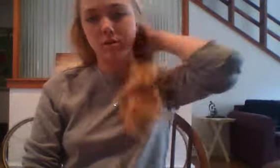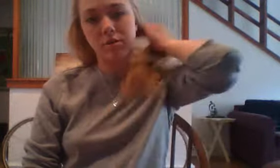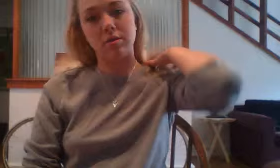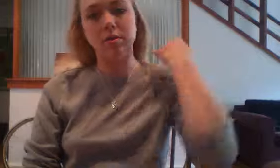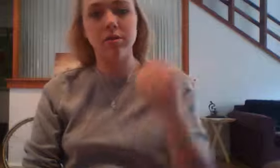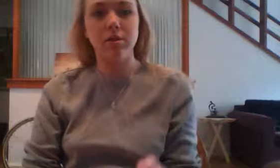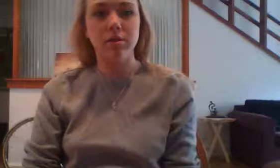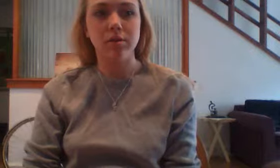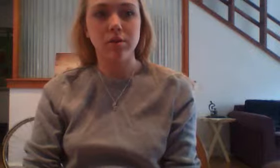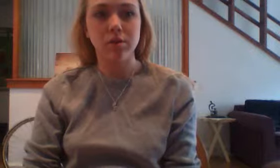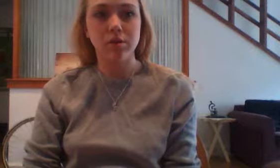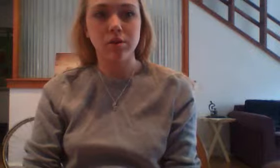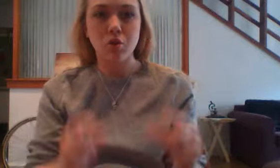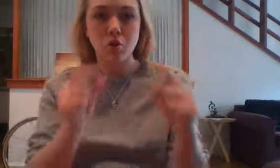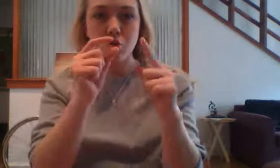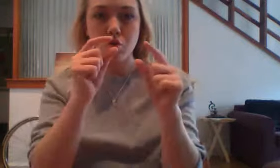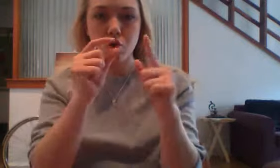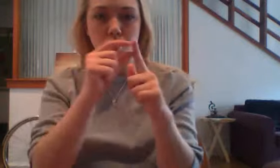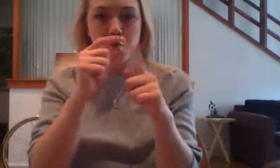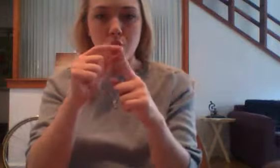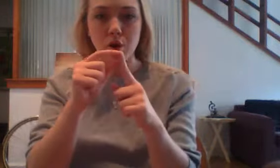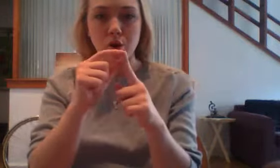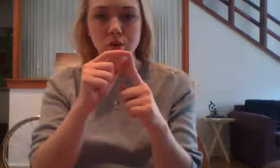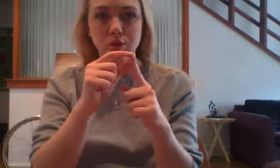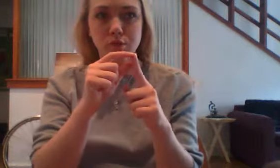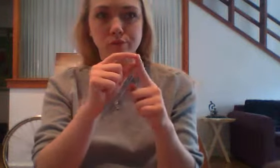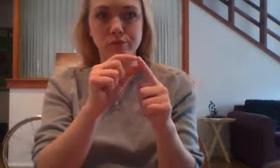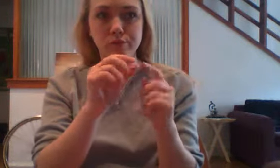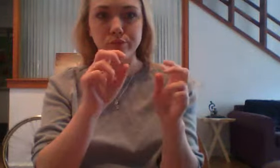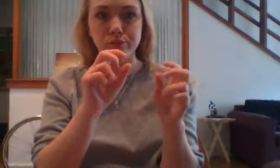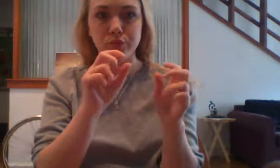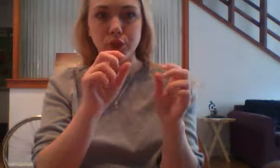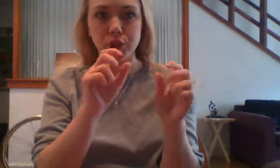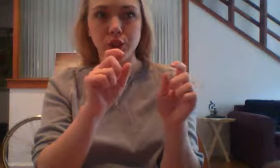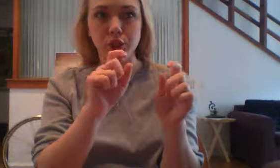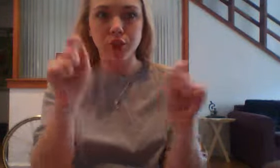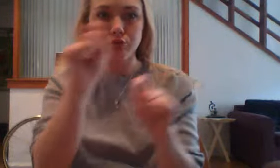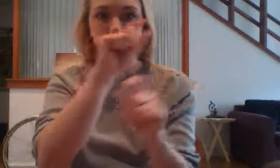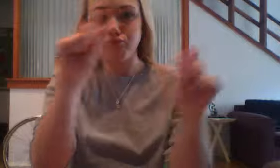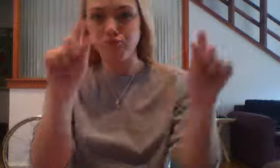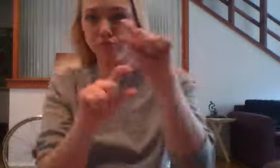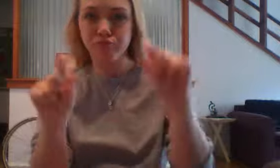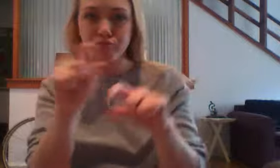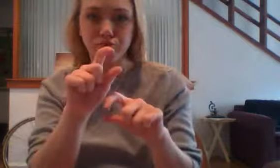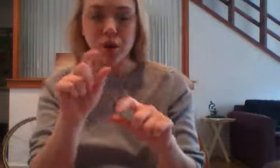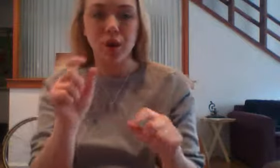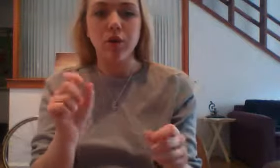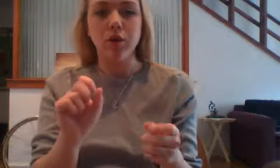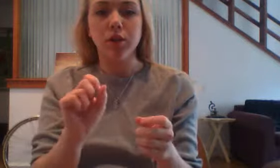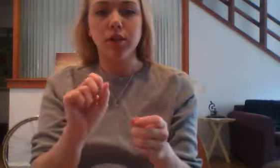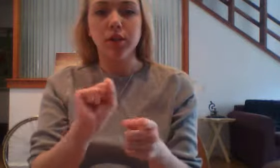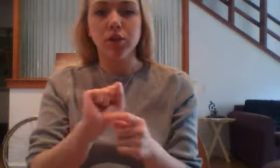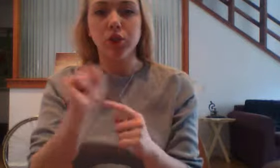If you play with the words a little, this to me also rings very true. Society creates social and environmental barriers